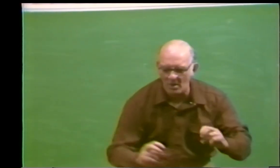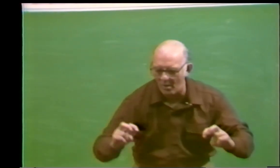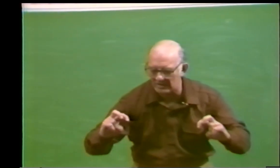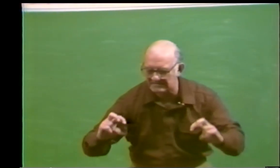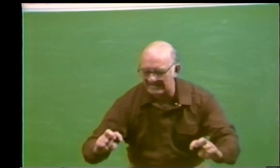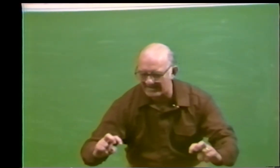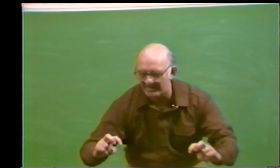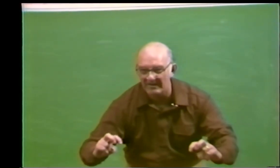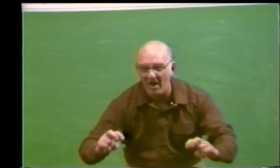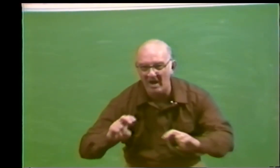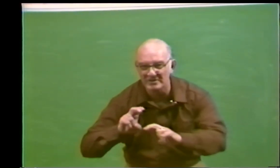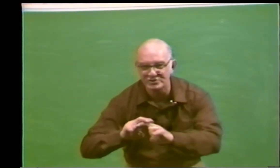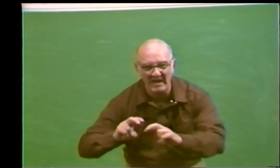old, seated on the chairs.